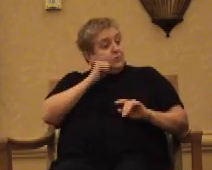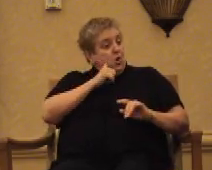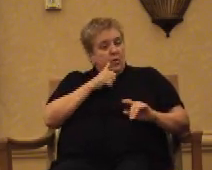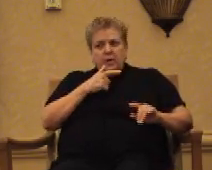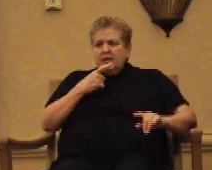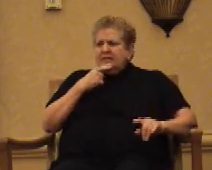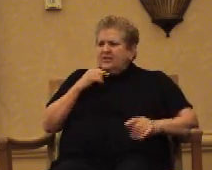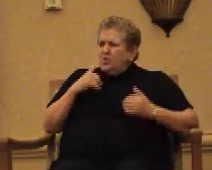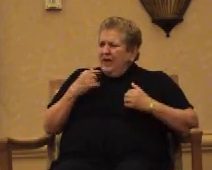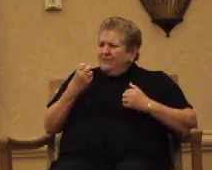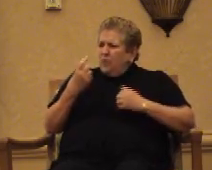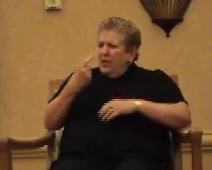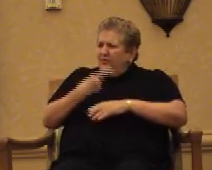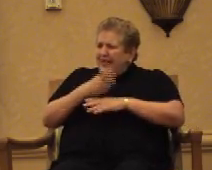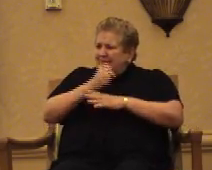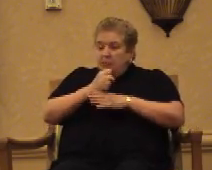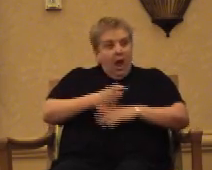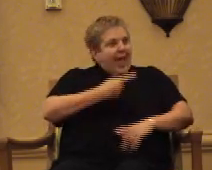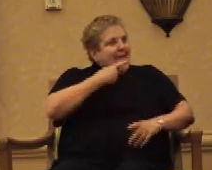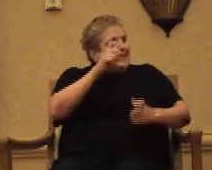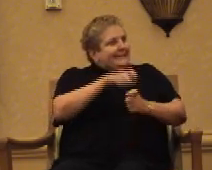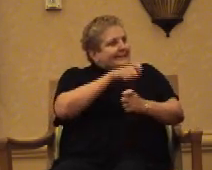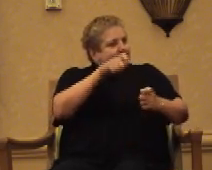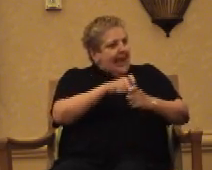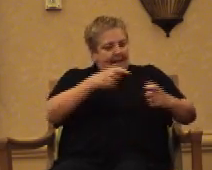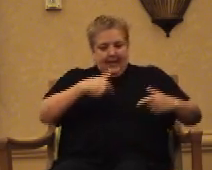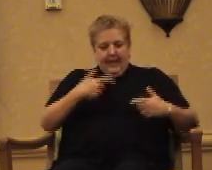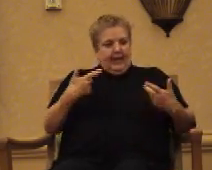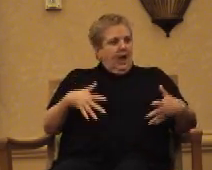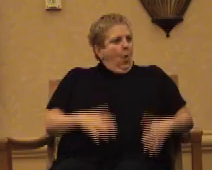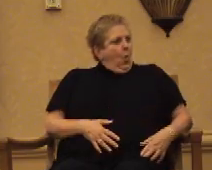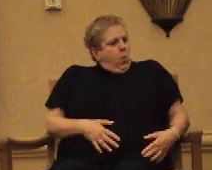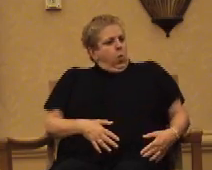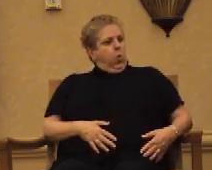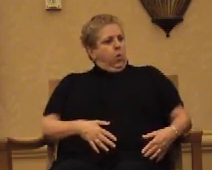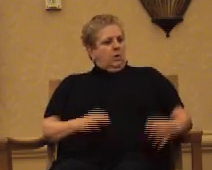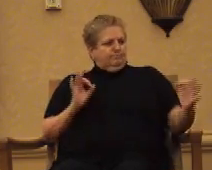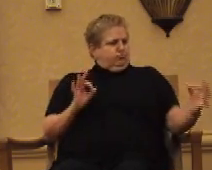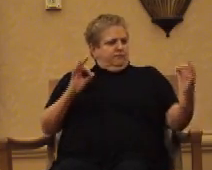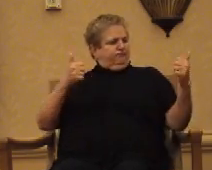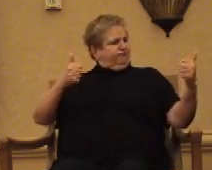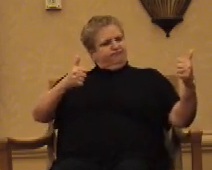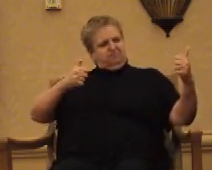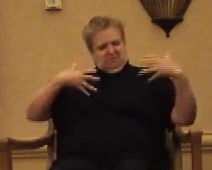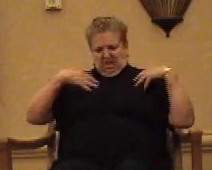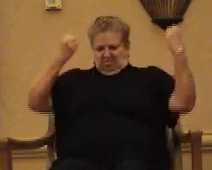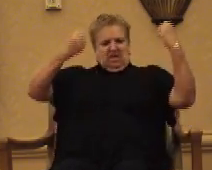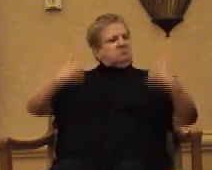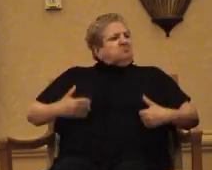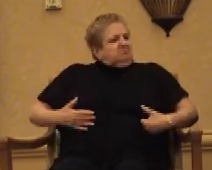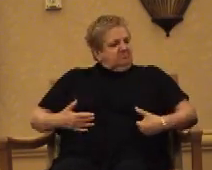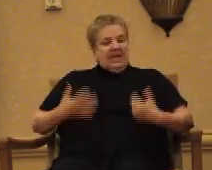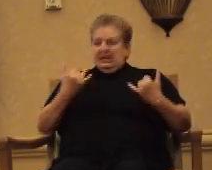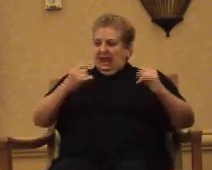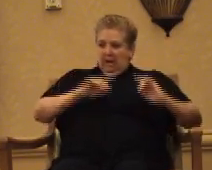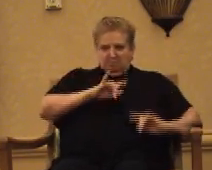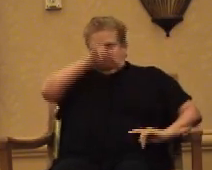12 days. I said, "Exactly. I'm on terra firma, and I'm going to